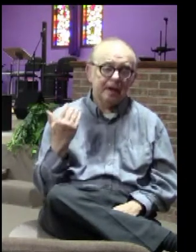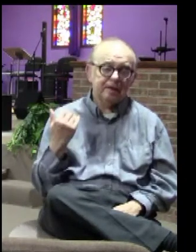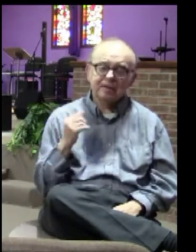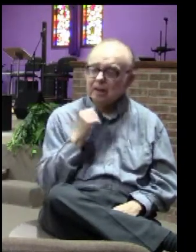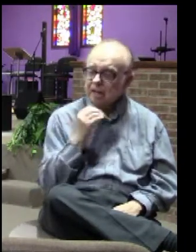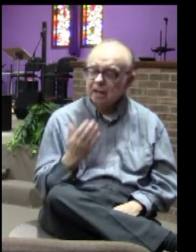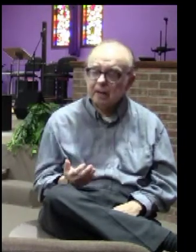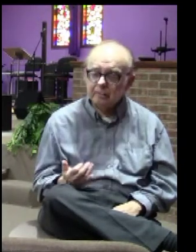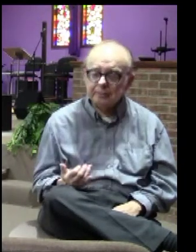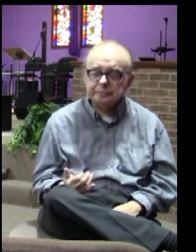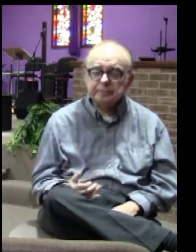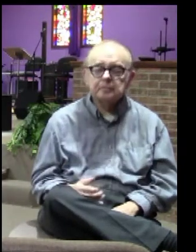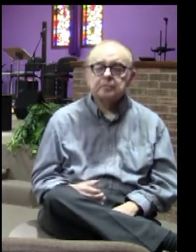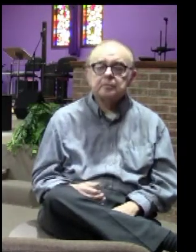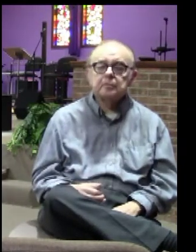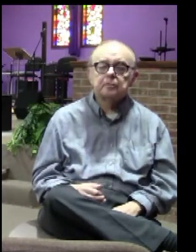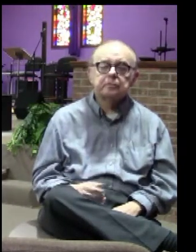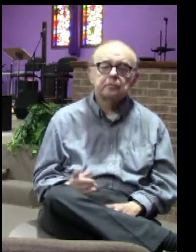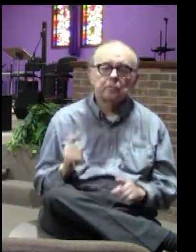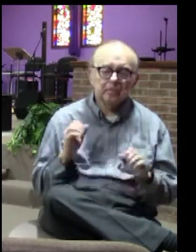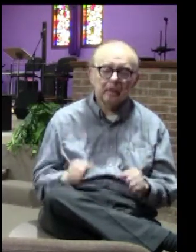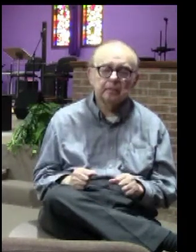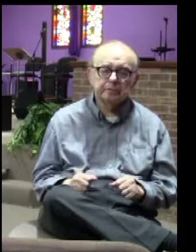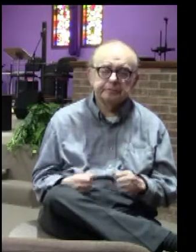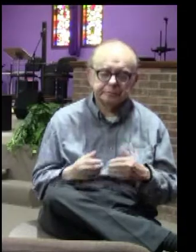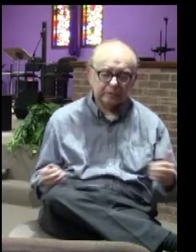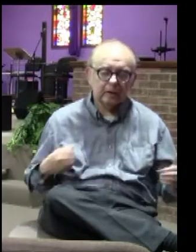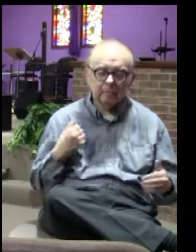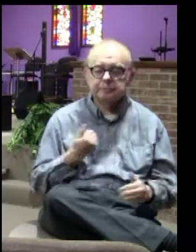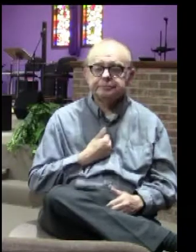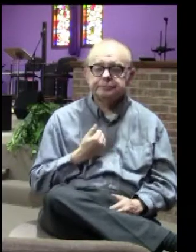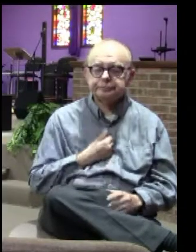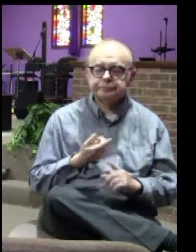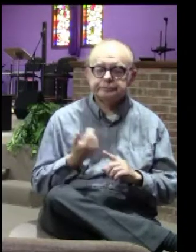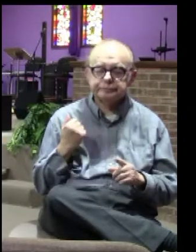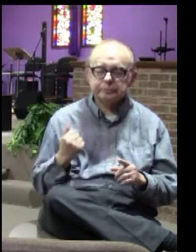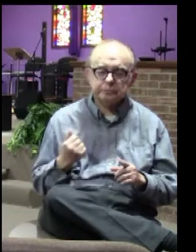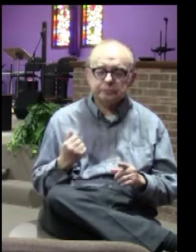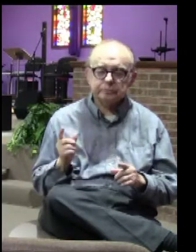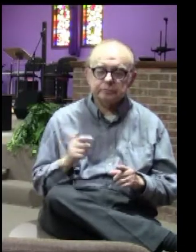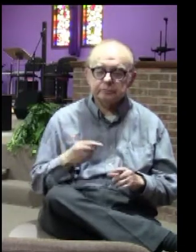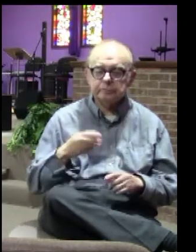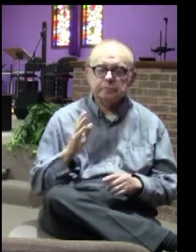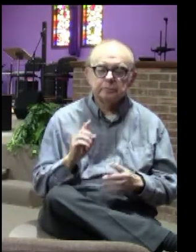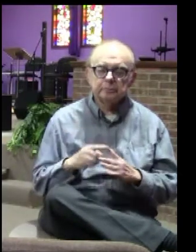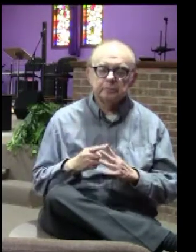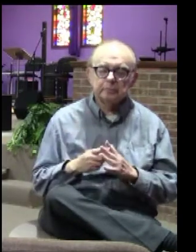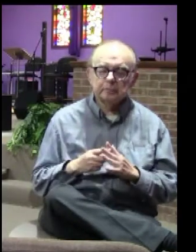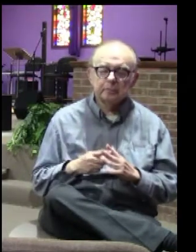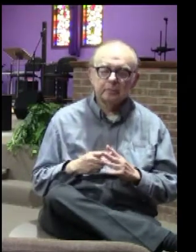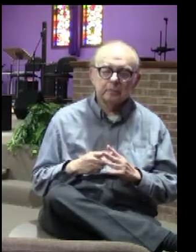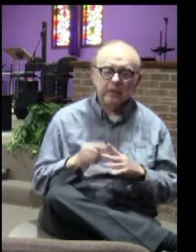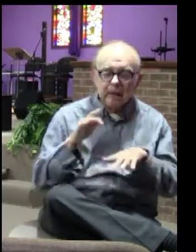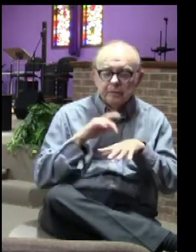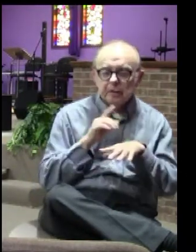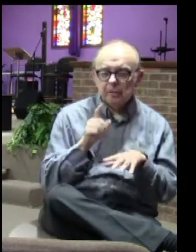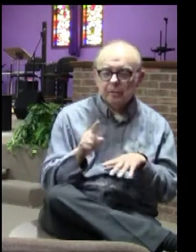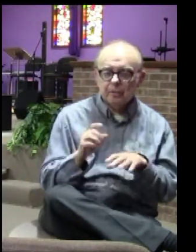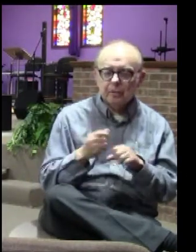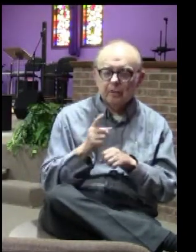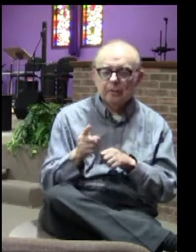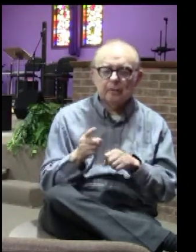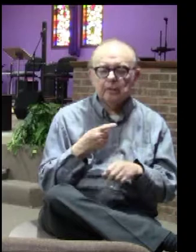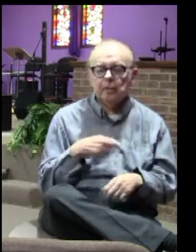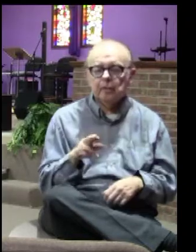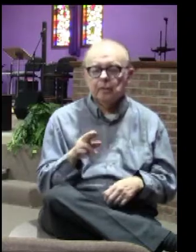And to be able to separate yourself from that, is where God begins to start laying his hands on you to make